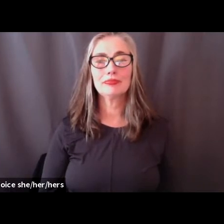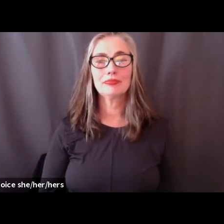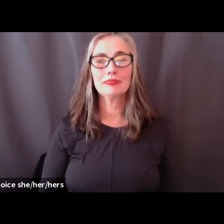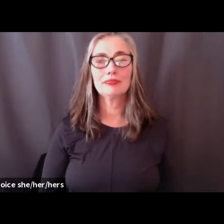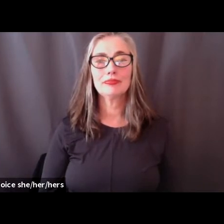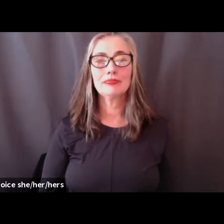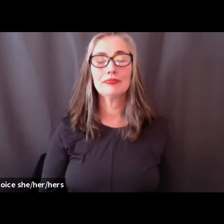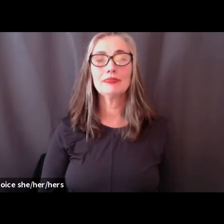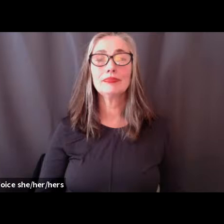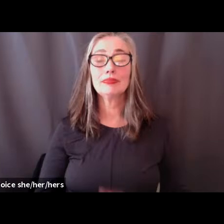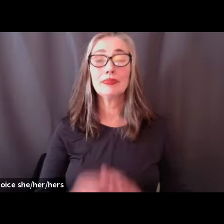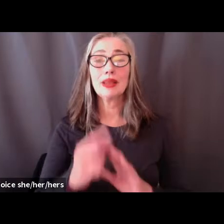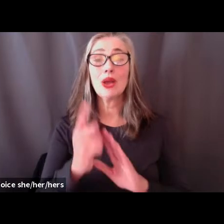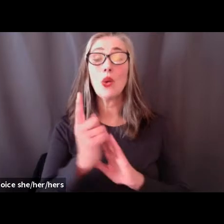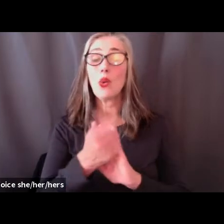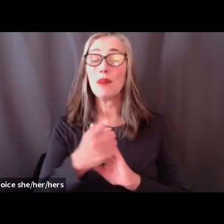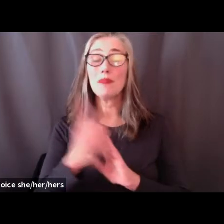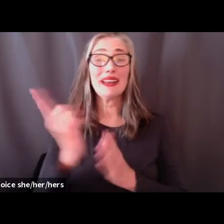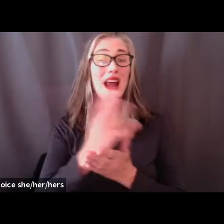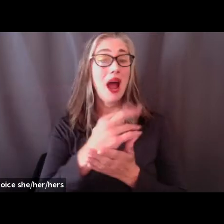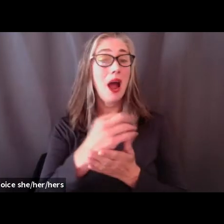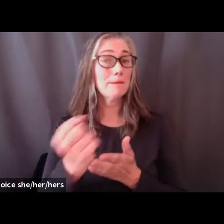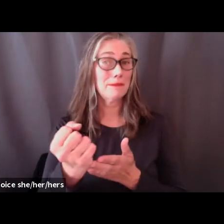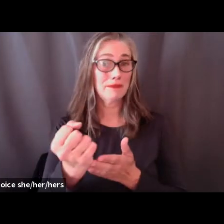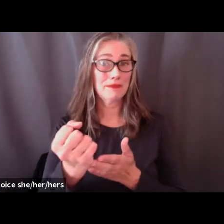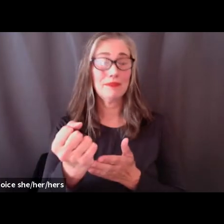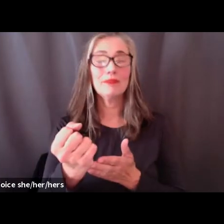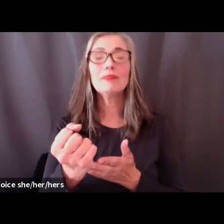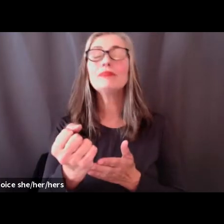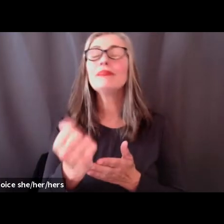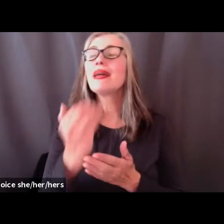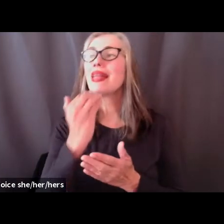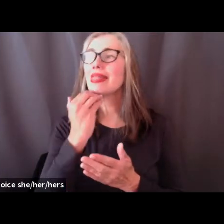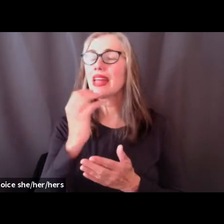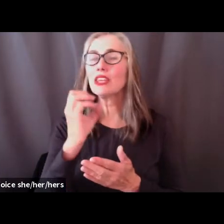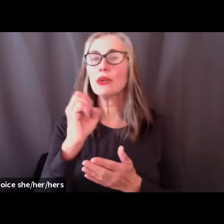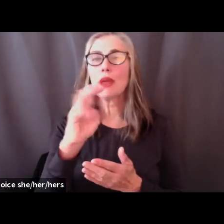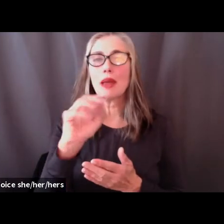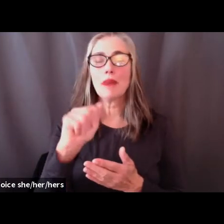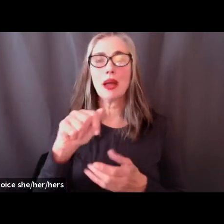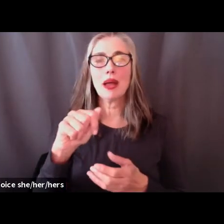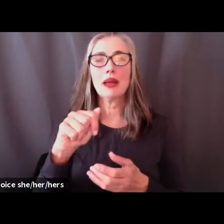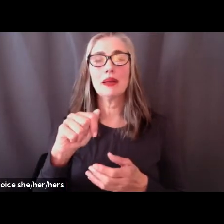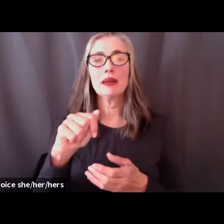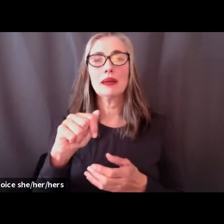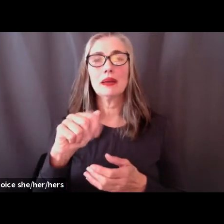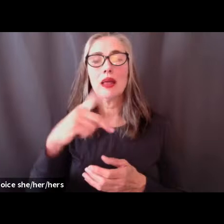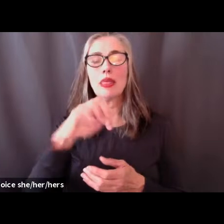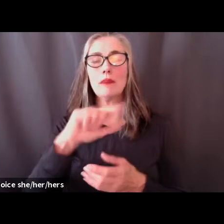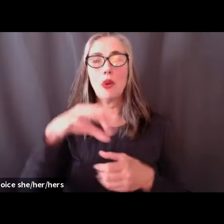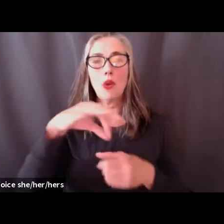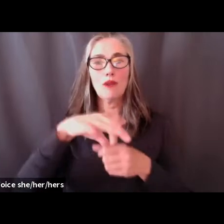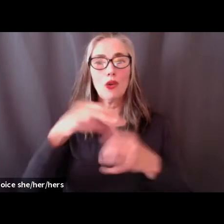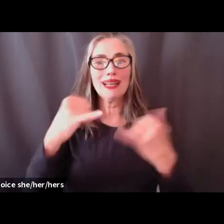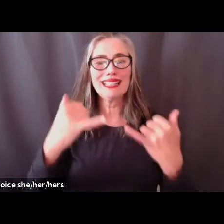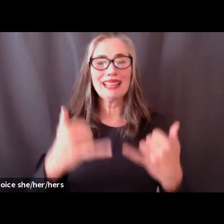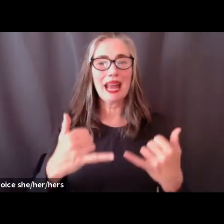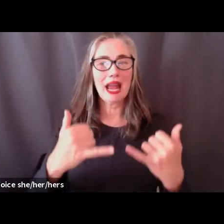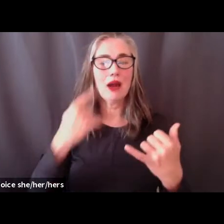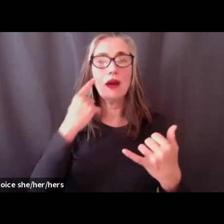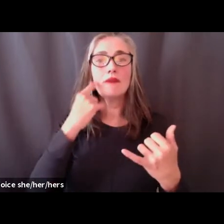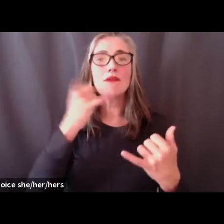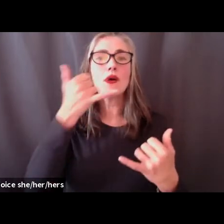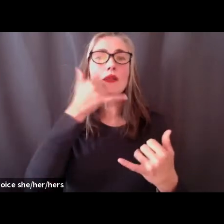Okay, the minute is up. Thank you, Emma. So poll voting is closed. We will now move to phone votes. All of those